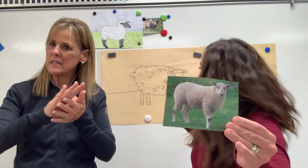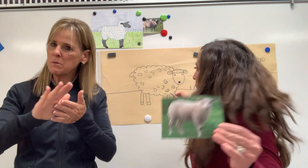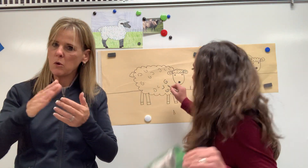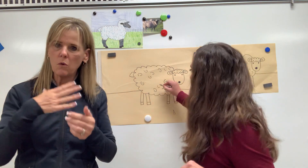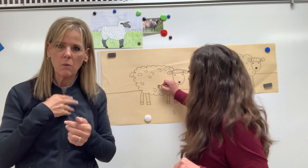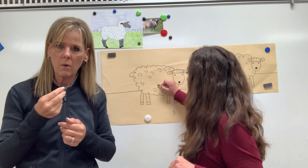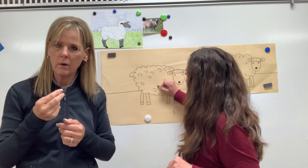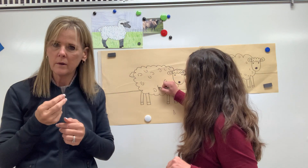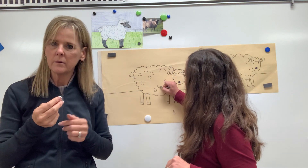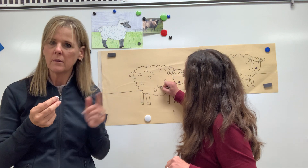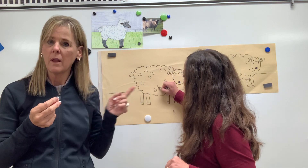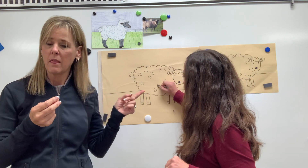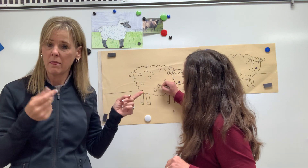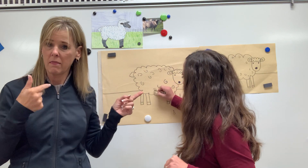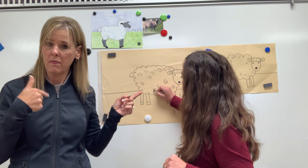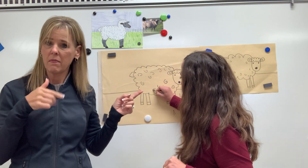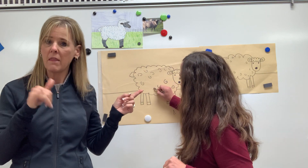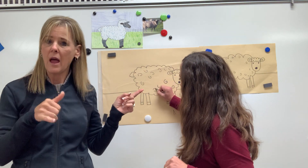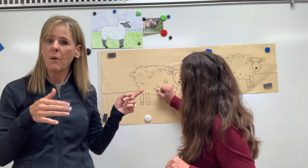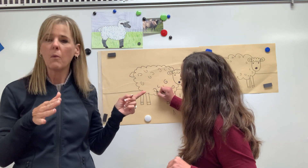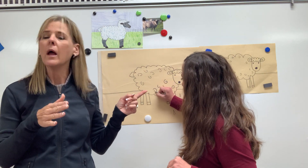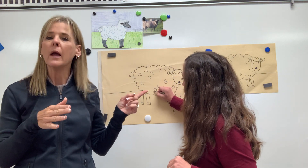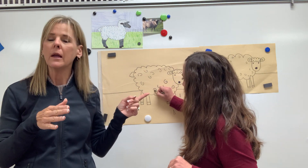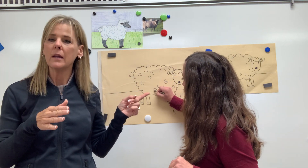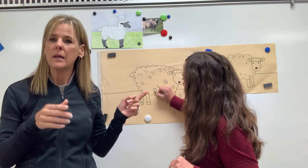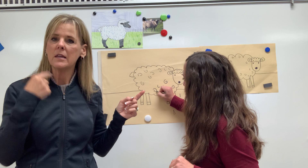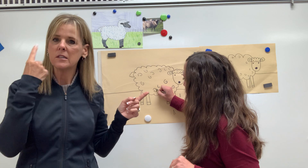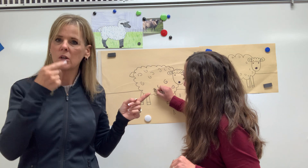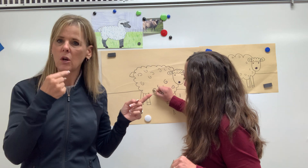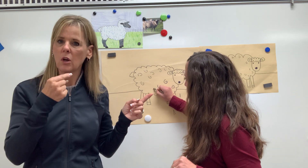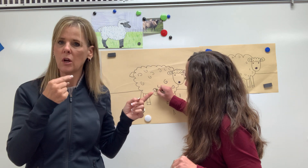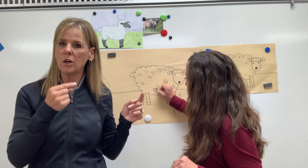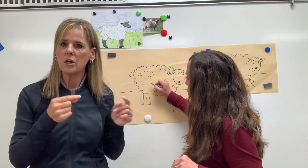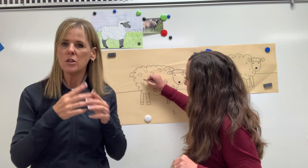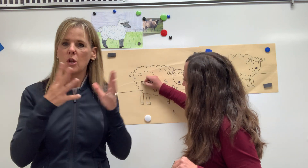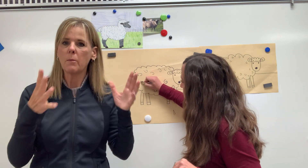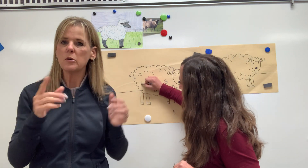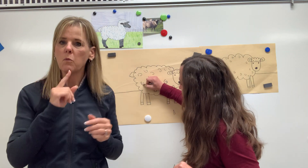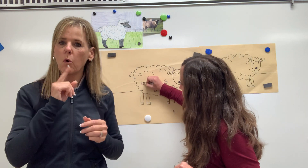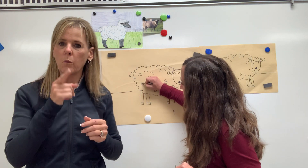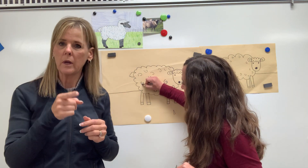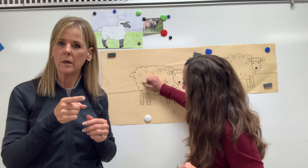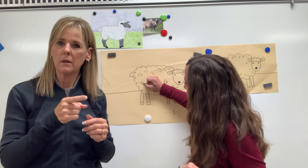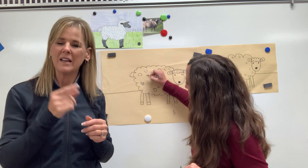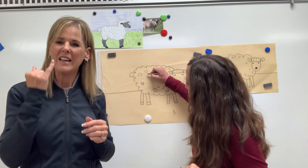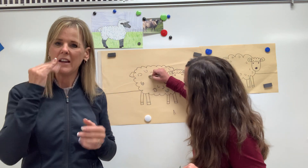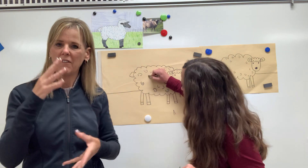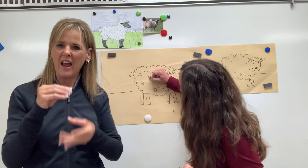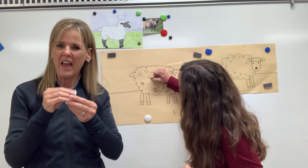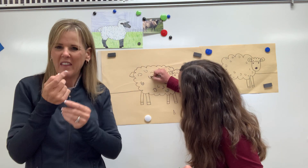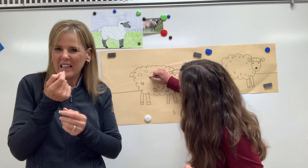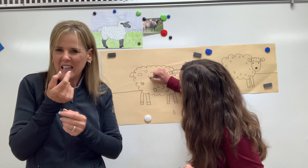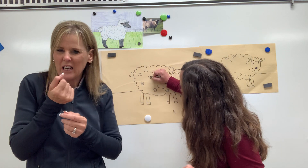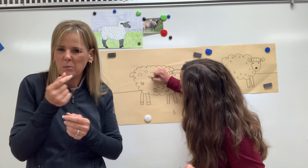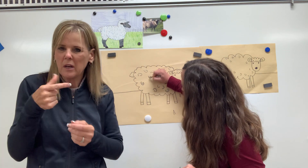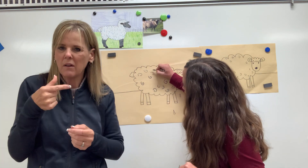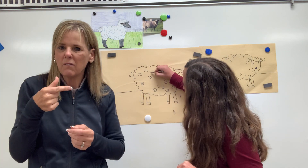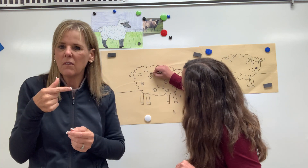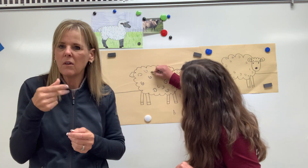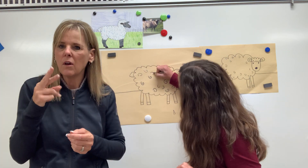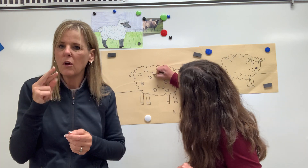white? That way, kindergartners, it's gonna look so much more realistic if I add that little